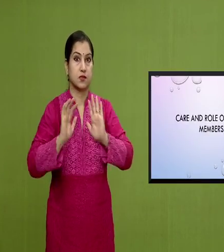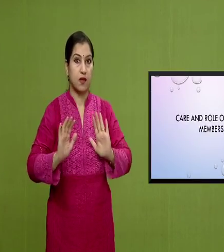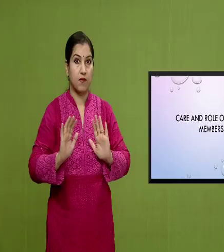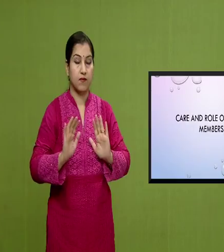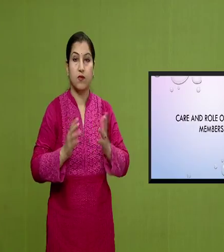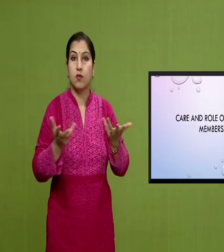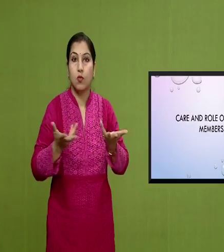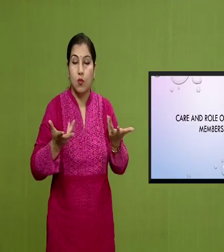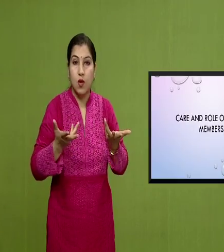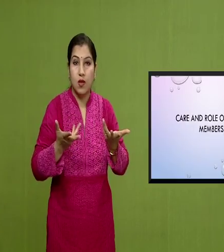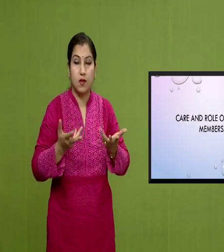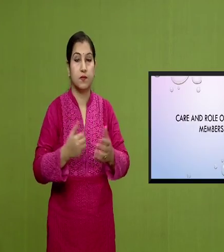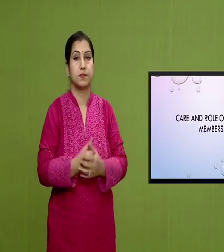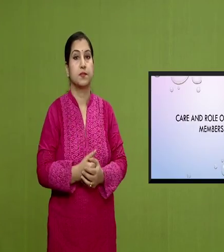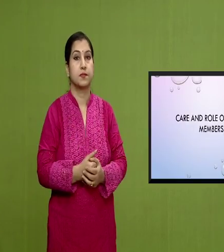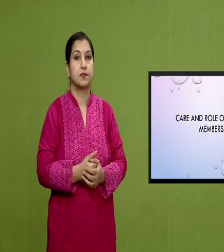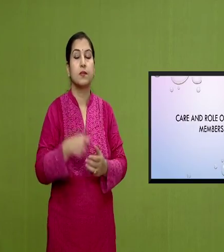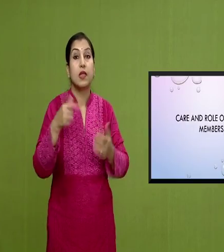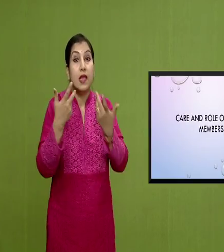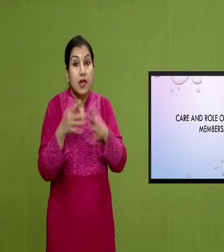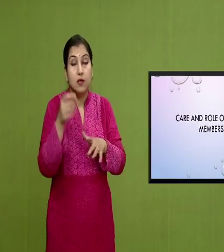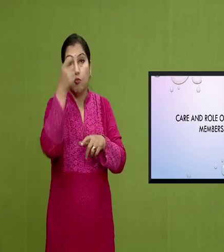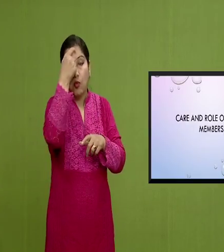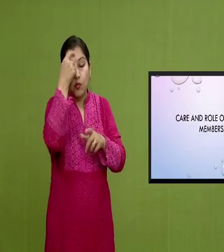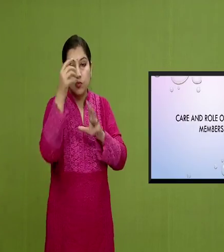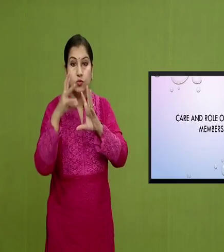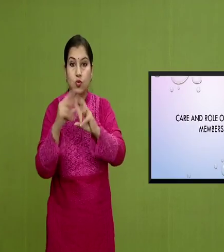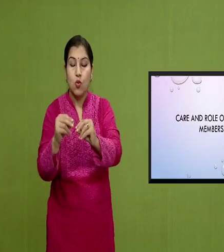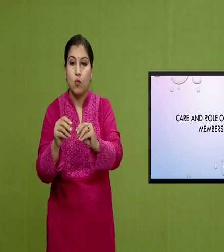to overcome any situation in family.